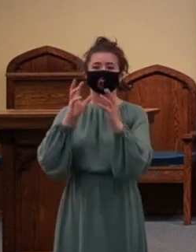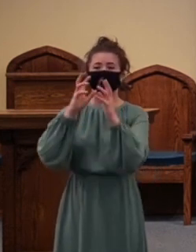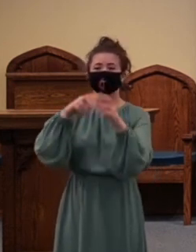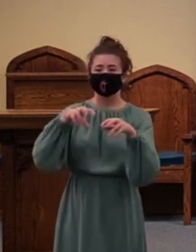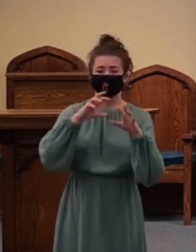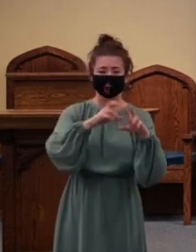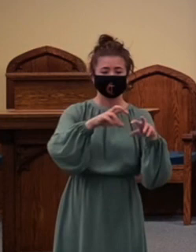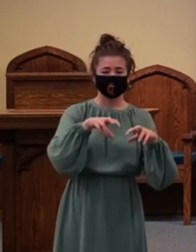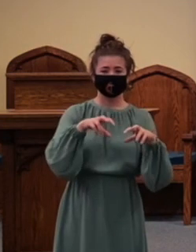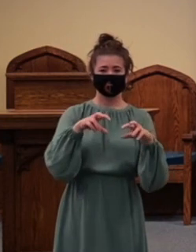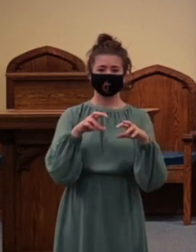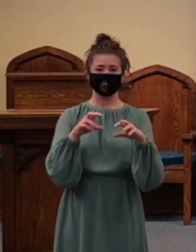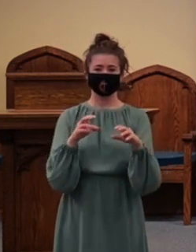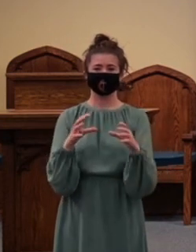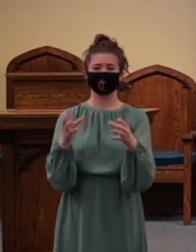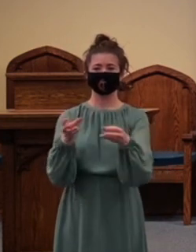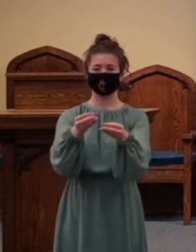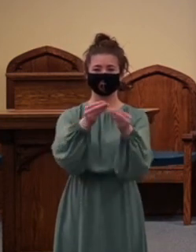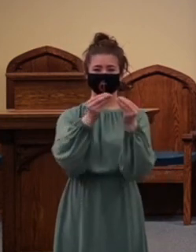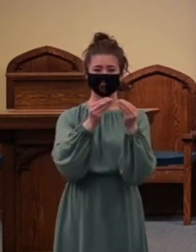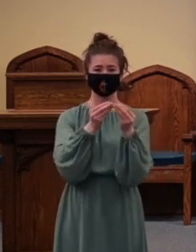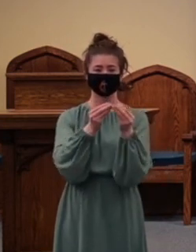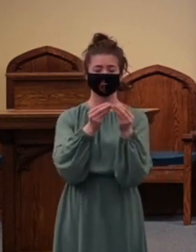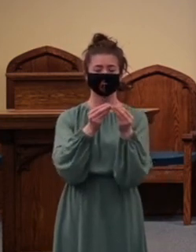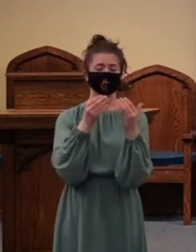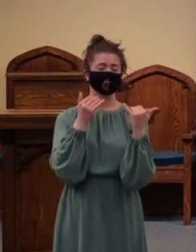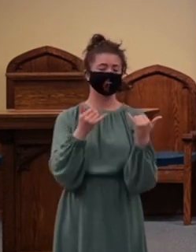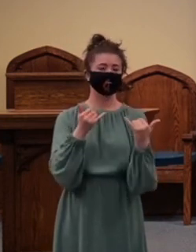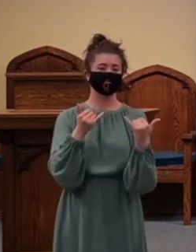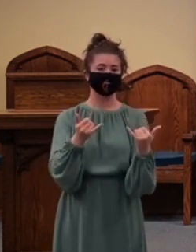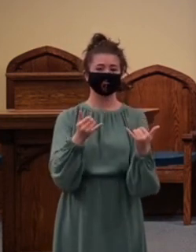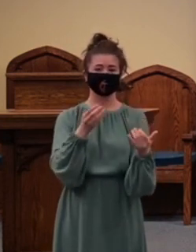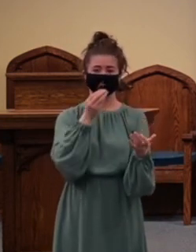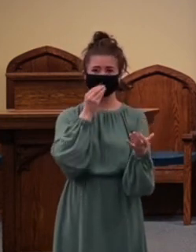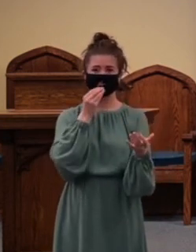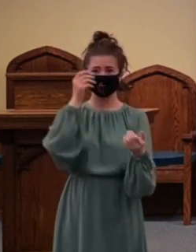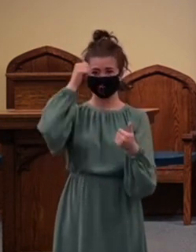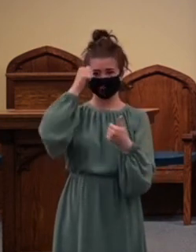held together. So today we eat and we remember.